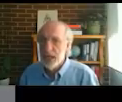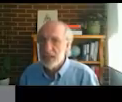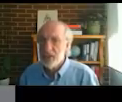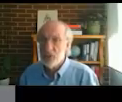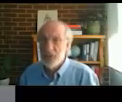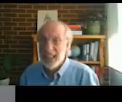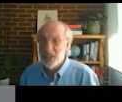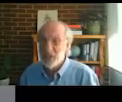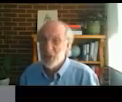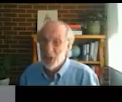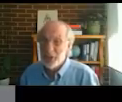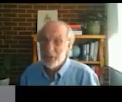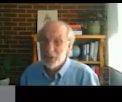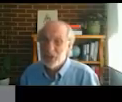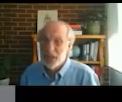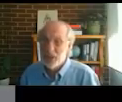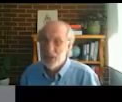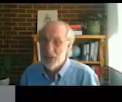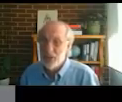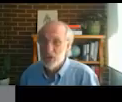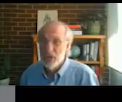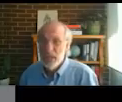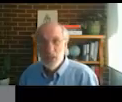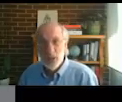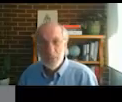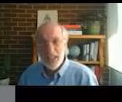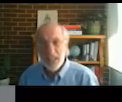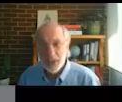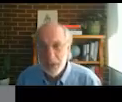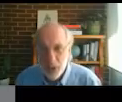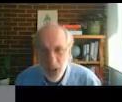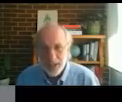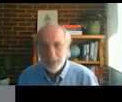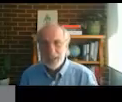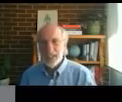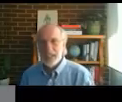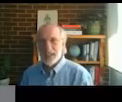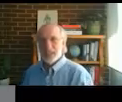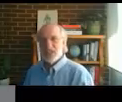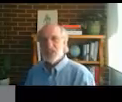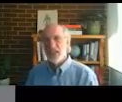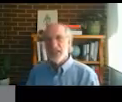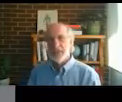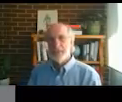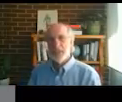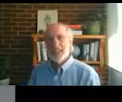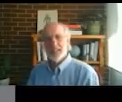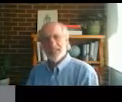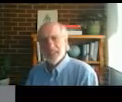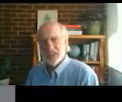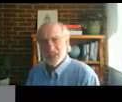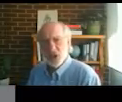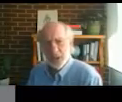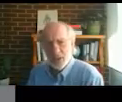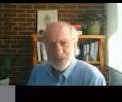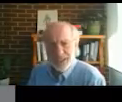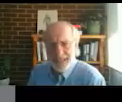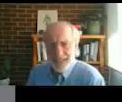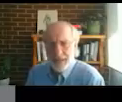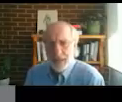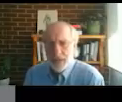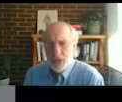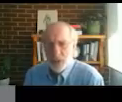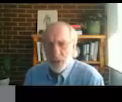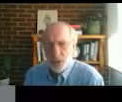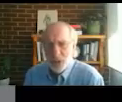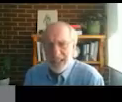more trials, and trials that are hard for the child to do. So you want to be careful not to begin this intense echoic